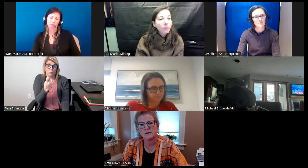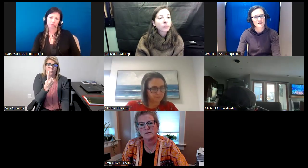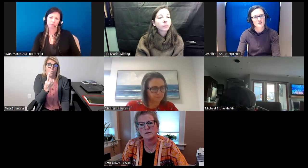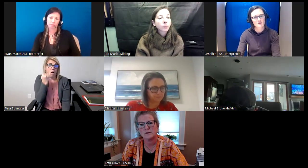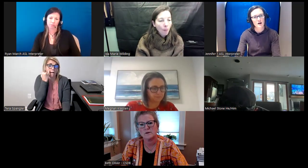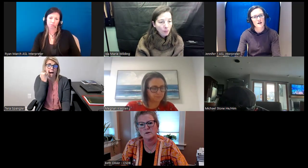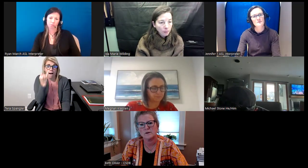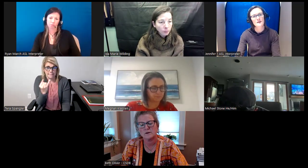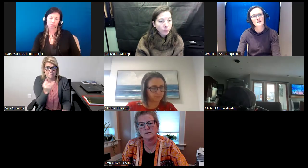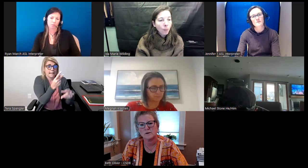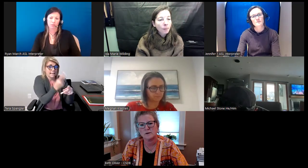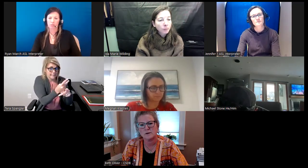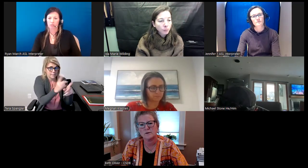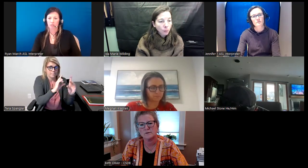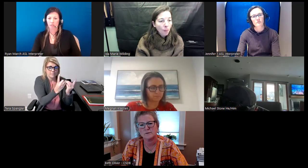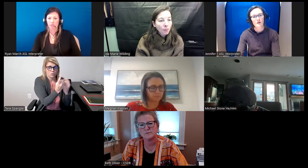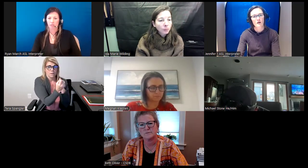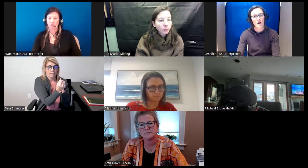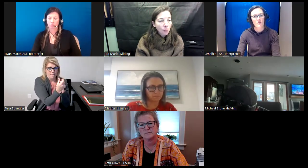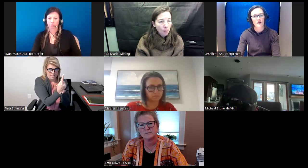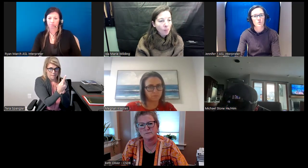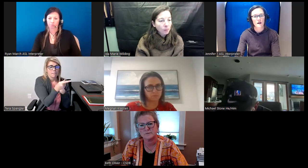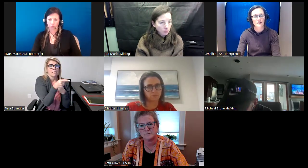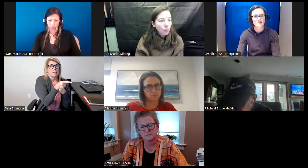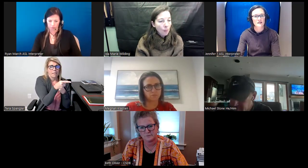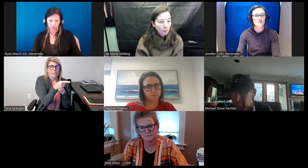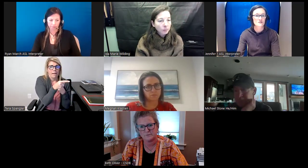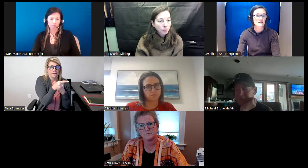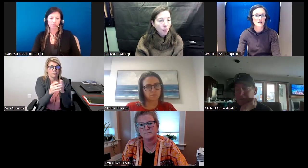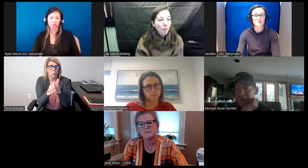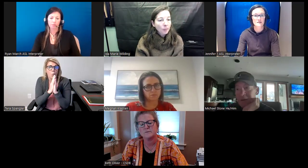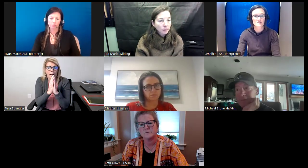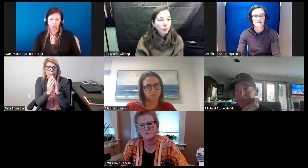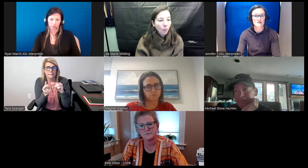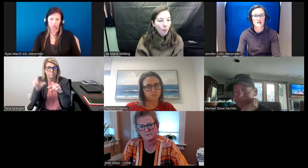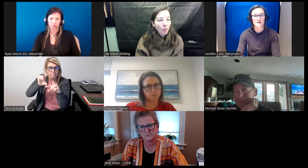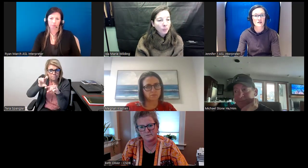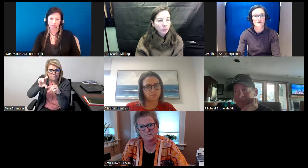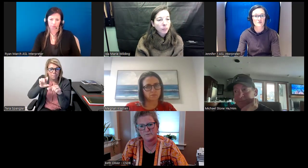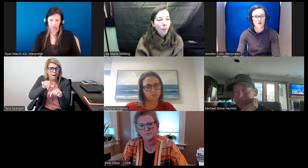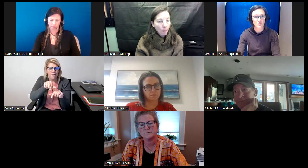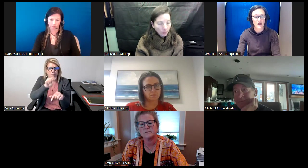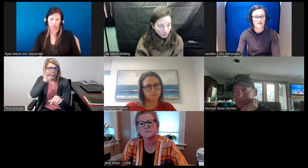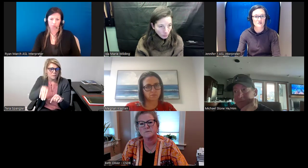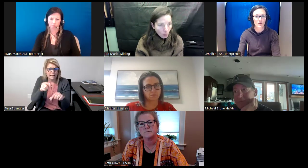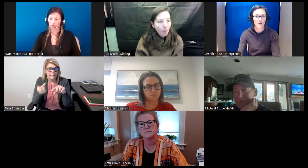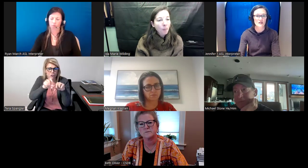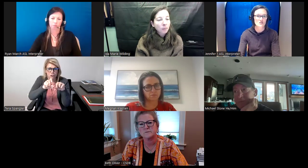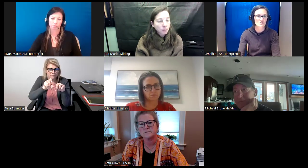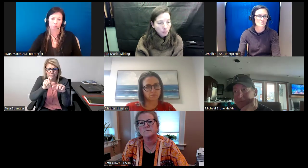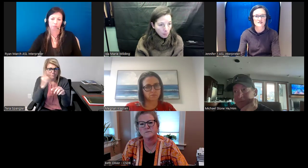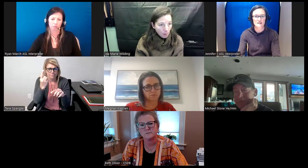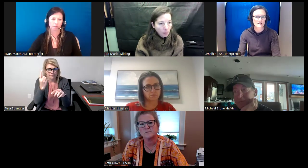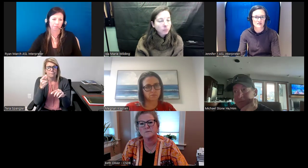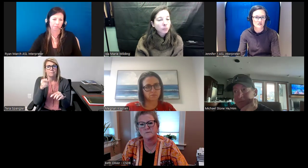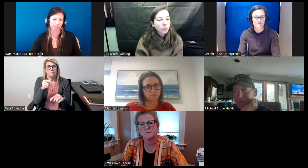the compensation part? I mean, that one idea is just to keep the D11 request with an